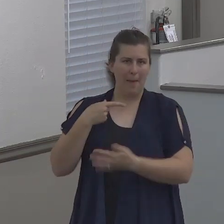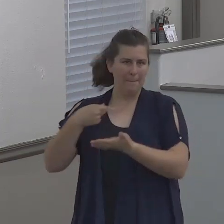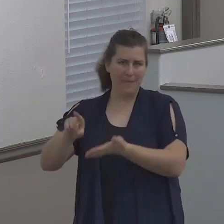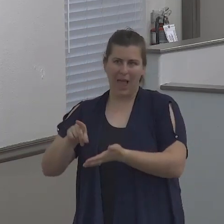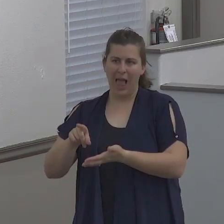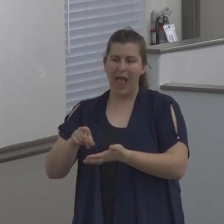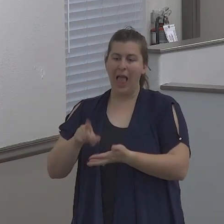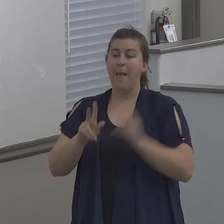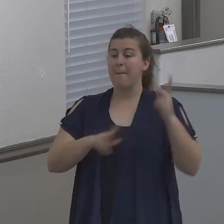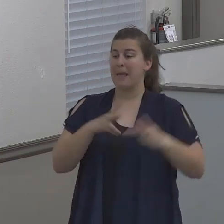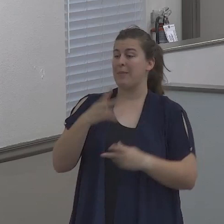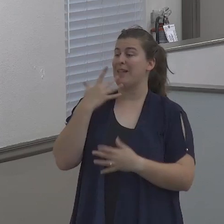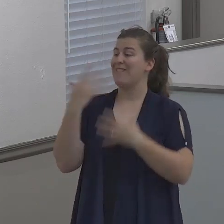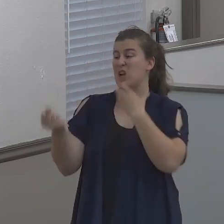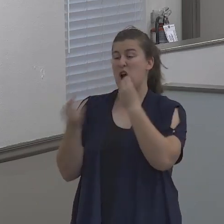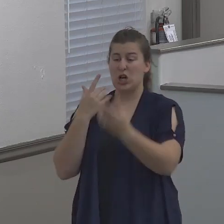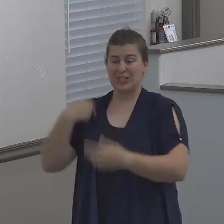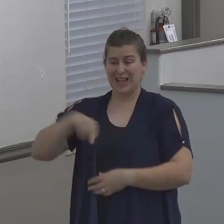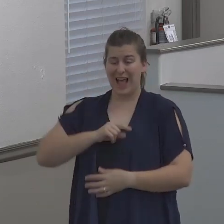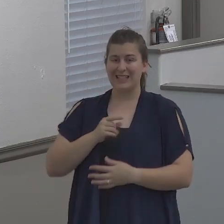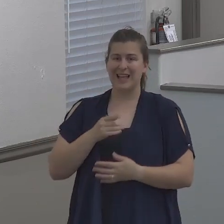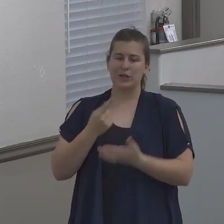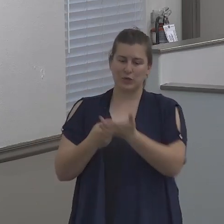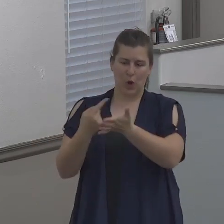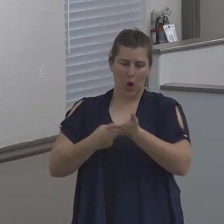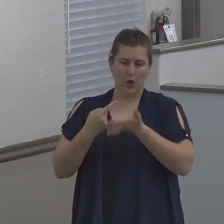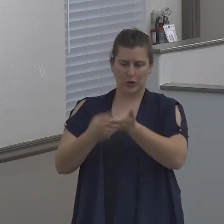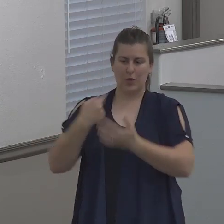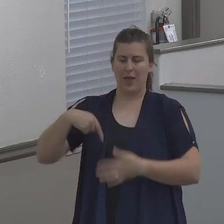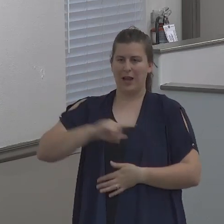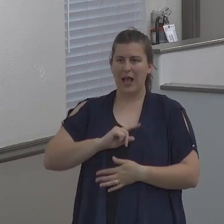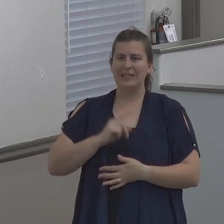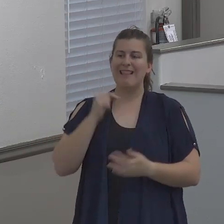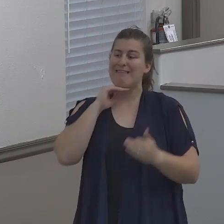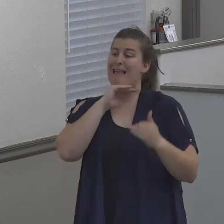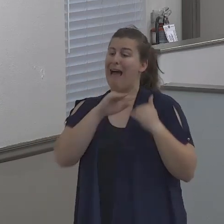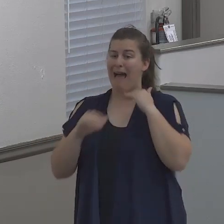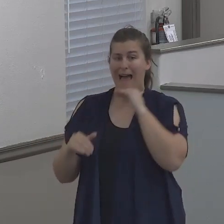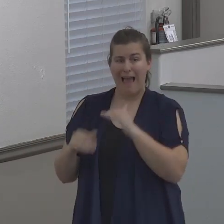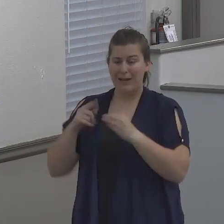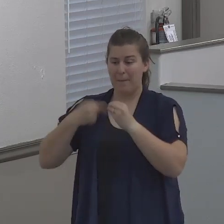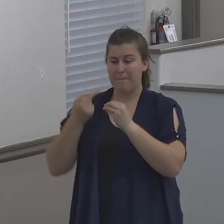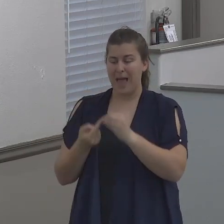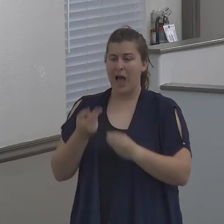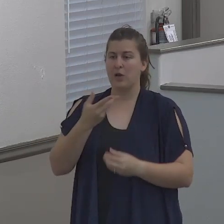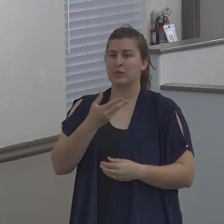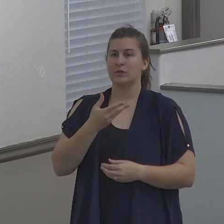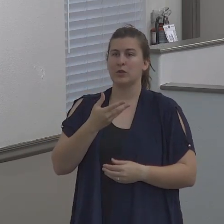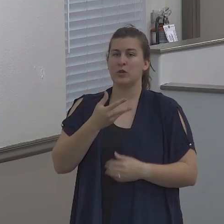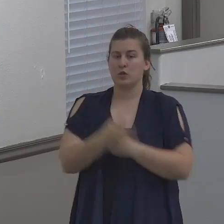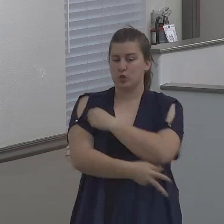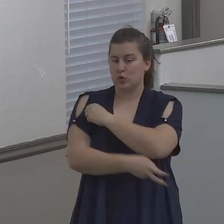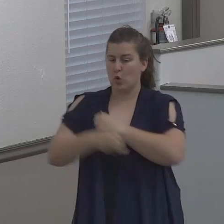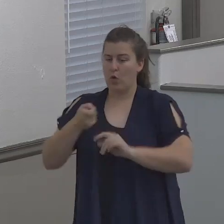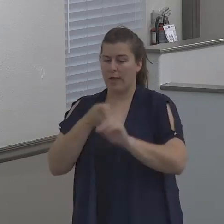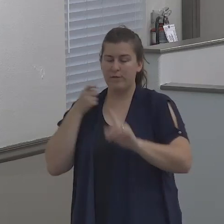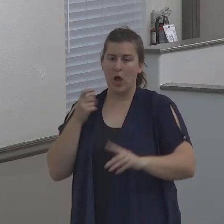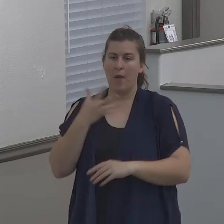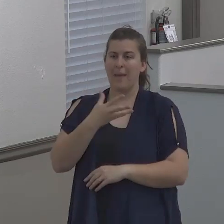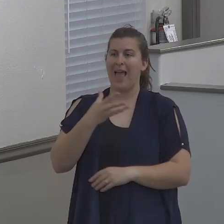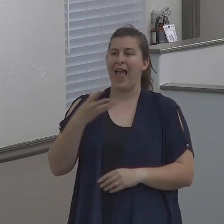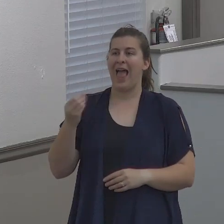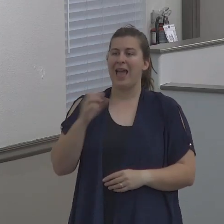payers. We have been cussed and discussed, messed about, lied to, held